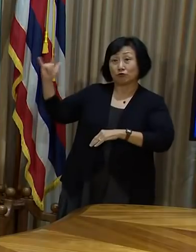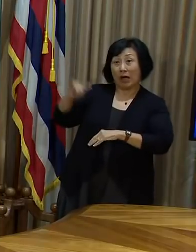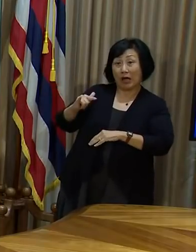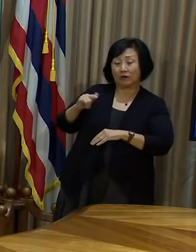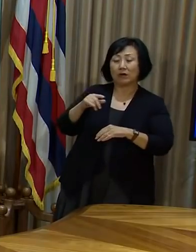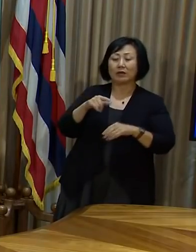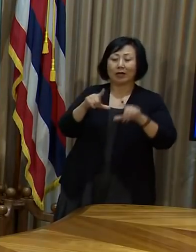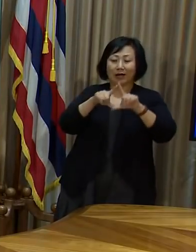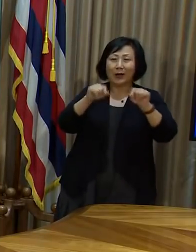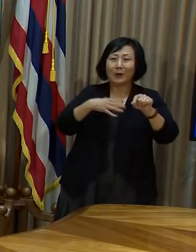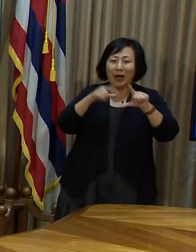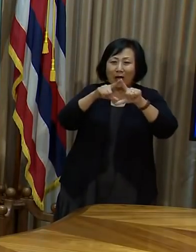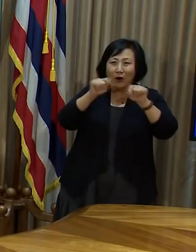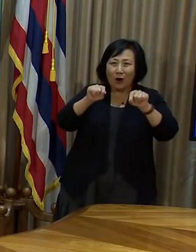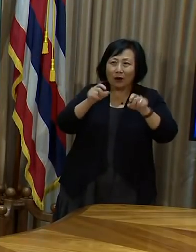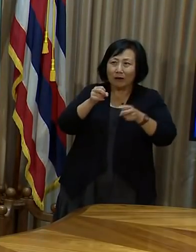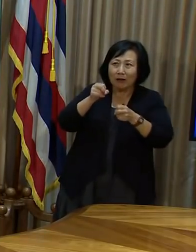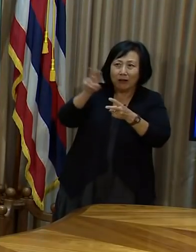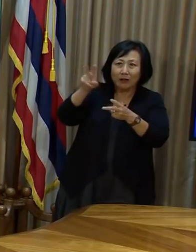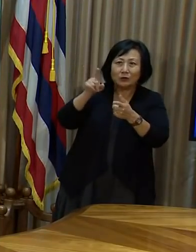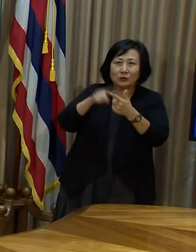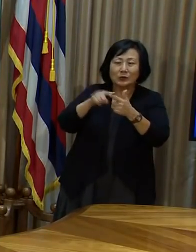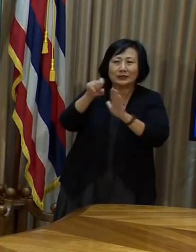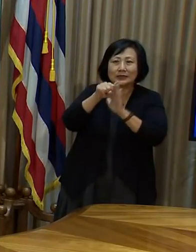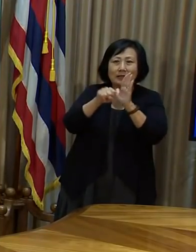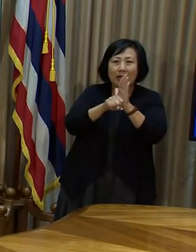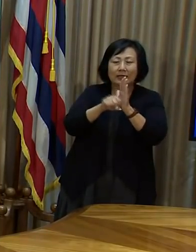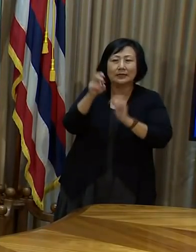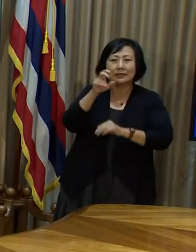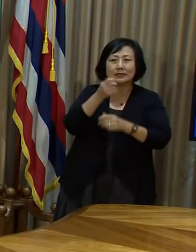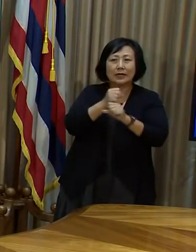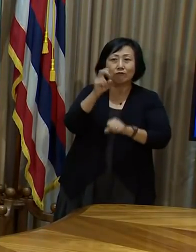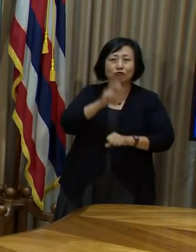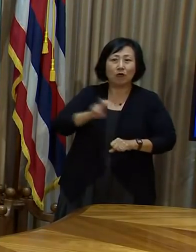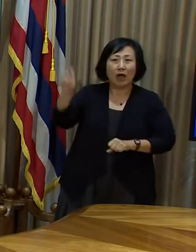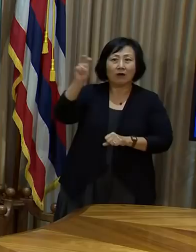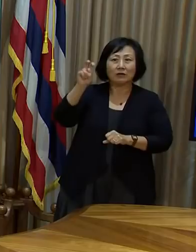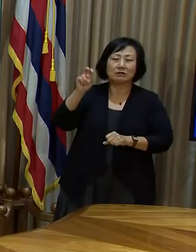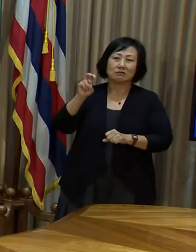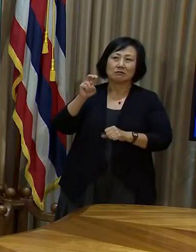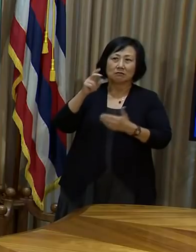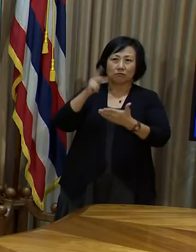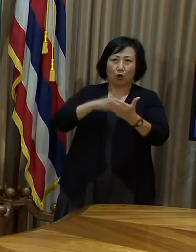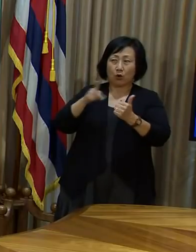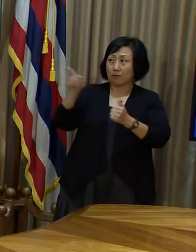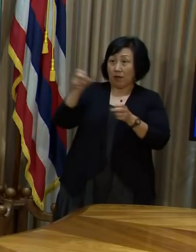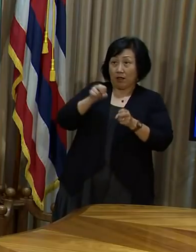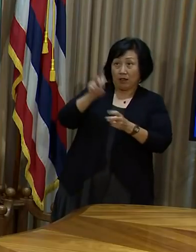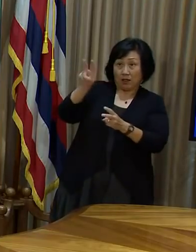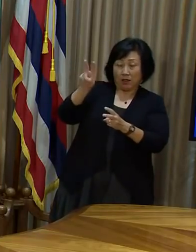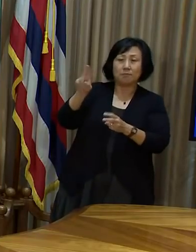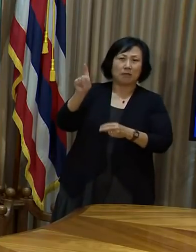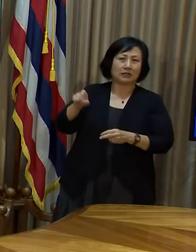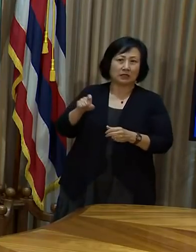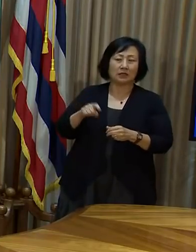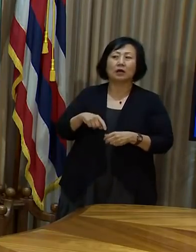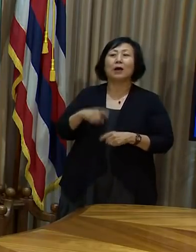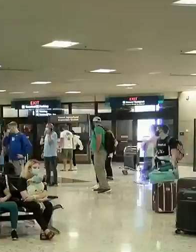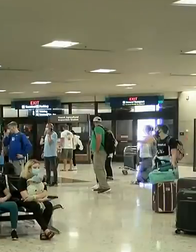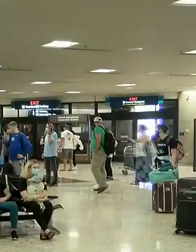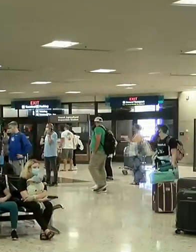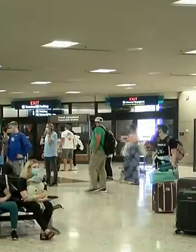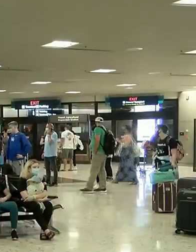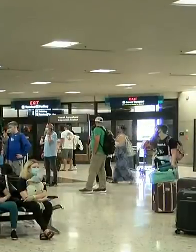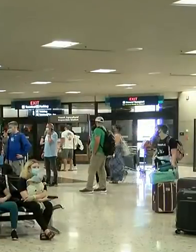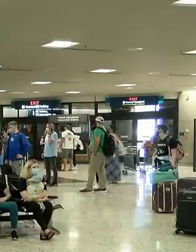upload their vaccination records into the state Safe Travels program. They must bring a hard